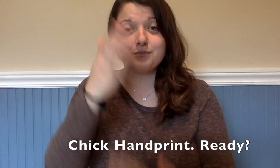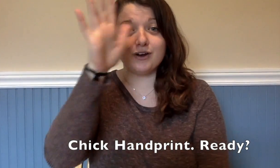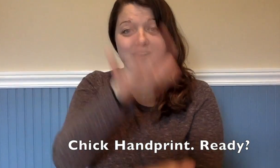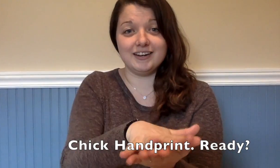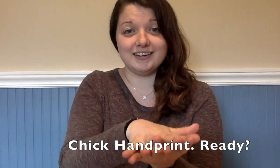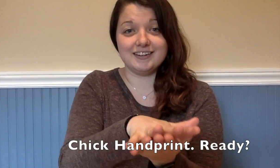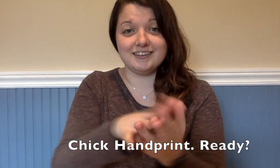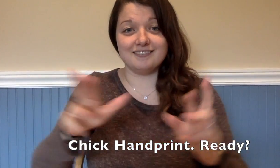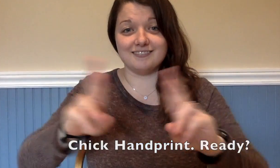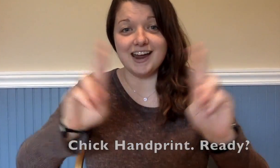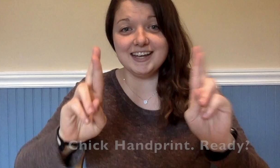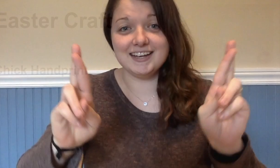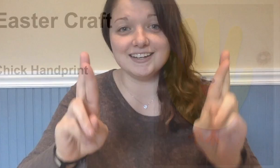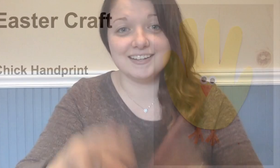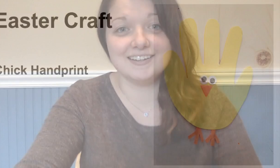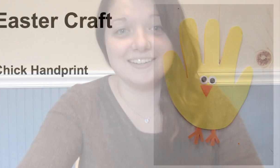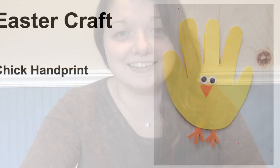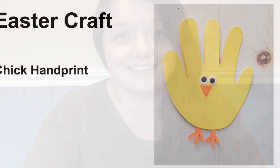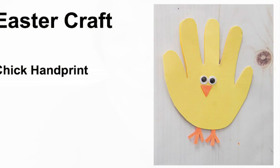handprint. Ready?